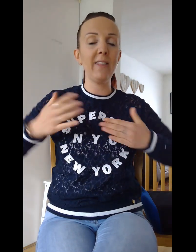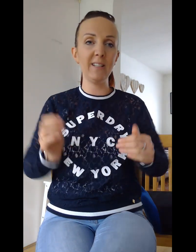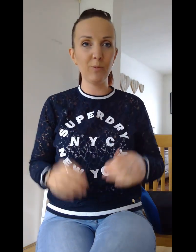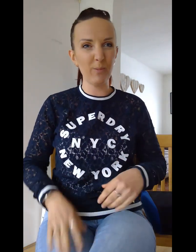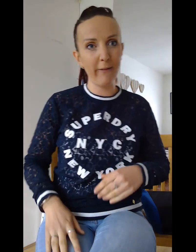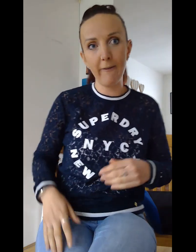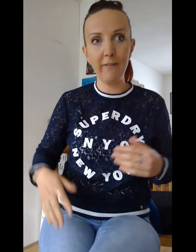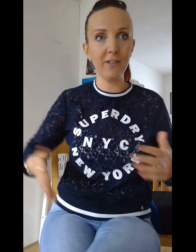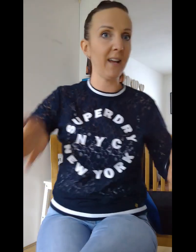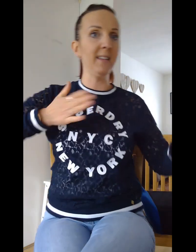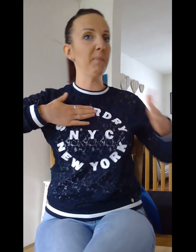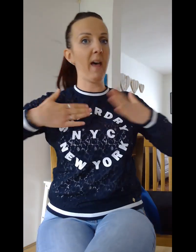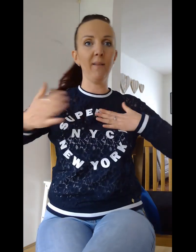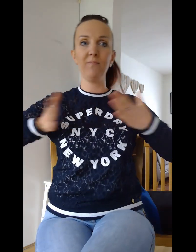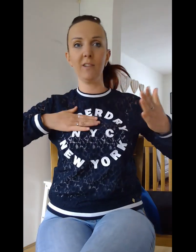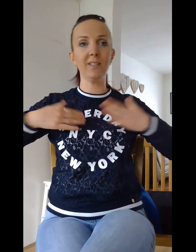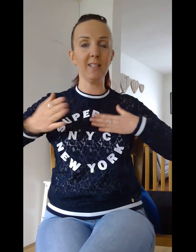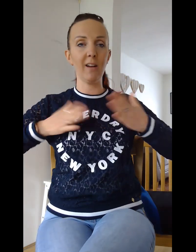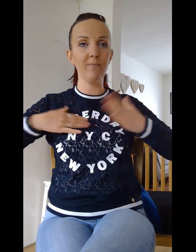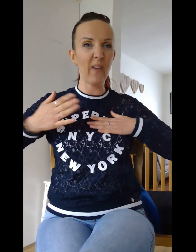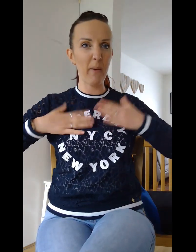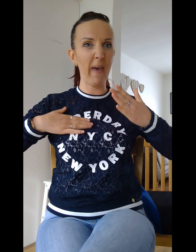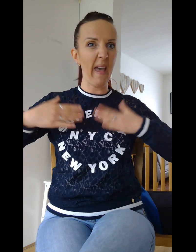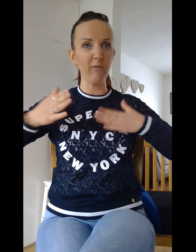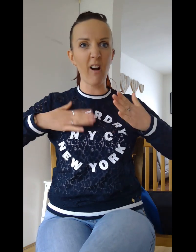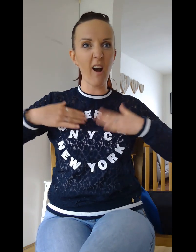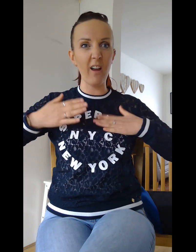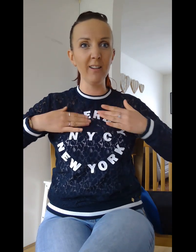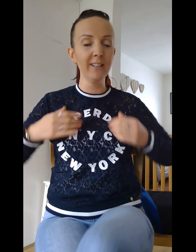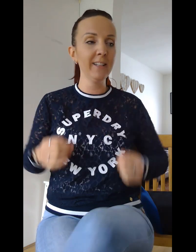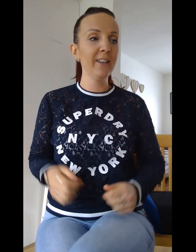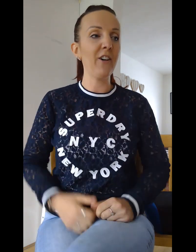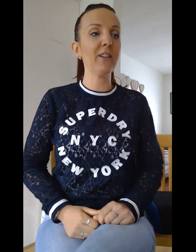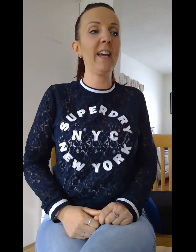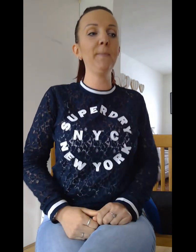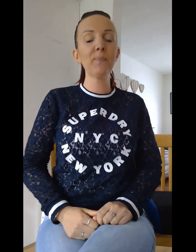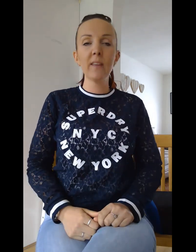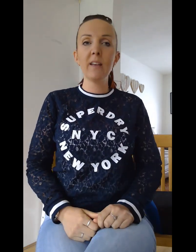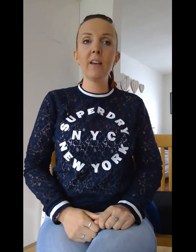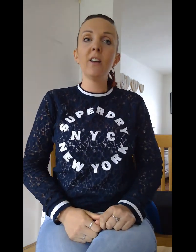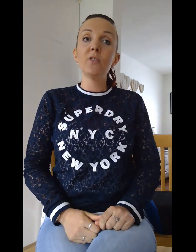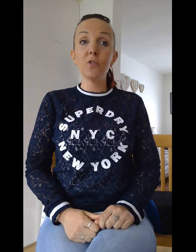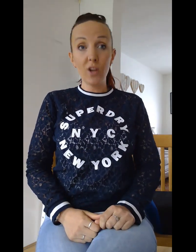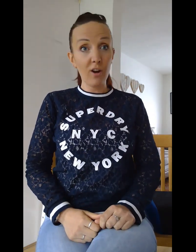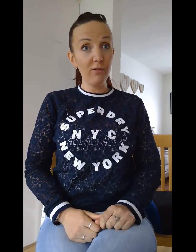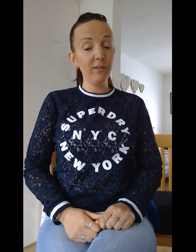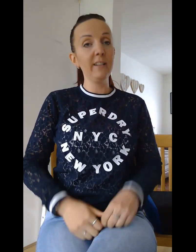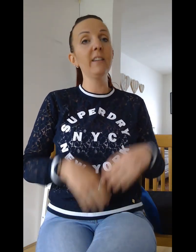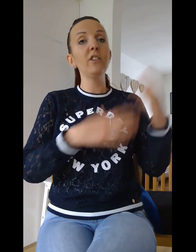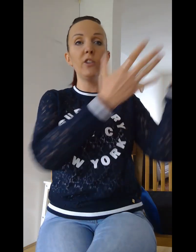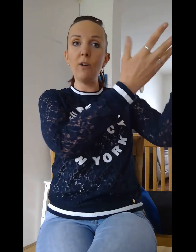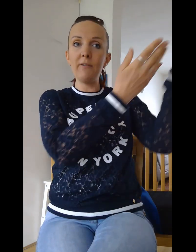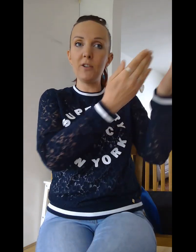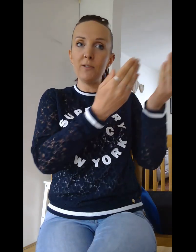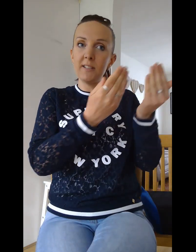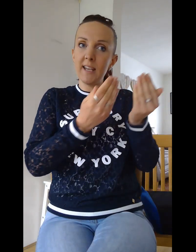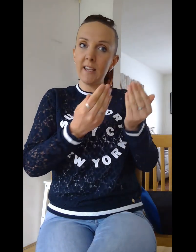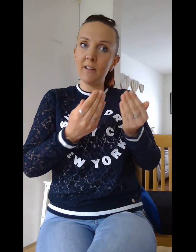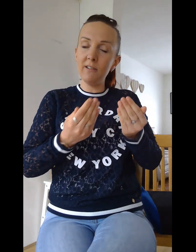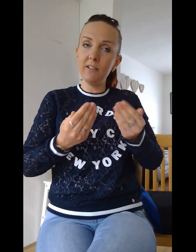This is one of my favorite signs, bear, because it's like, I'm a bear. Okay. So you don't have to do the taken, you